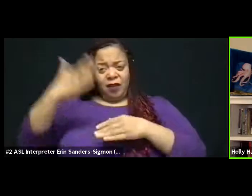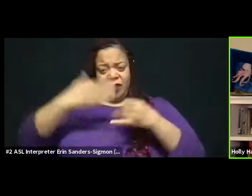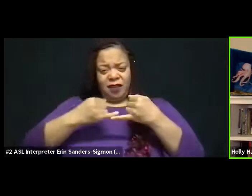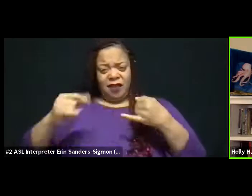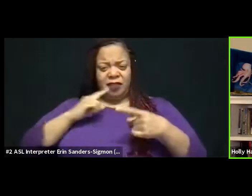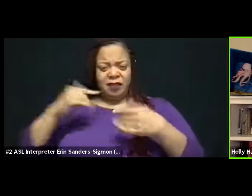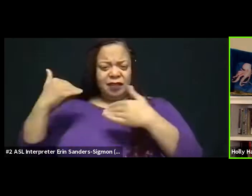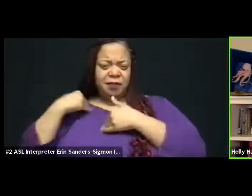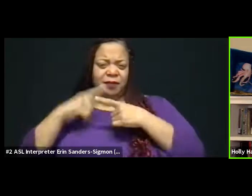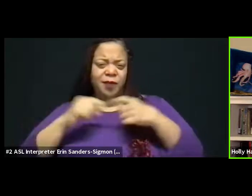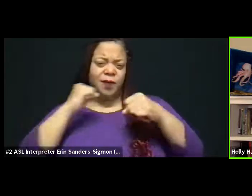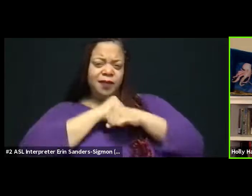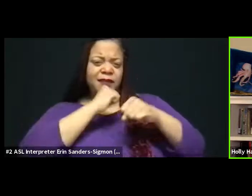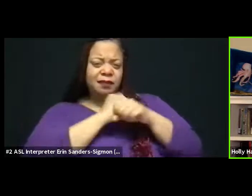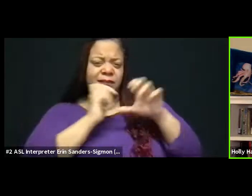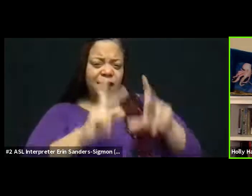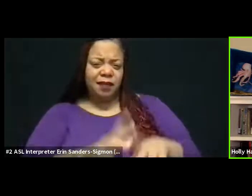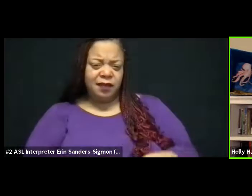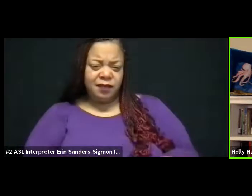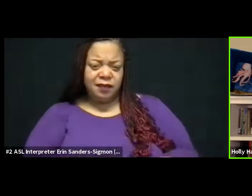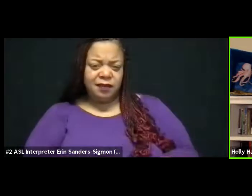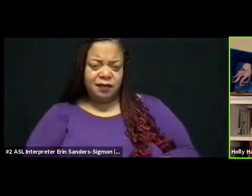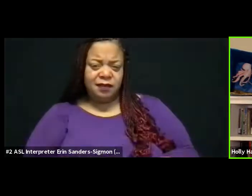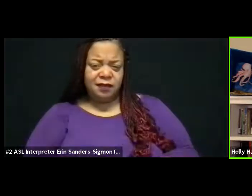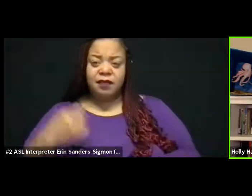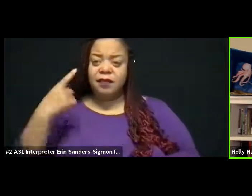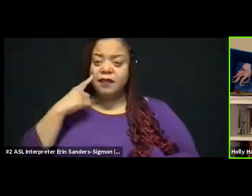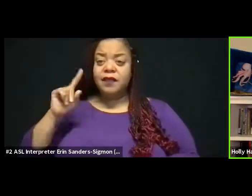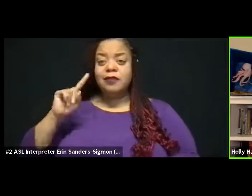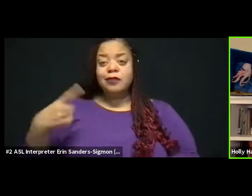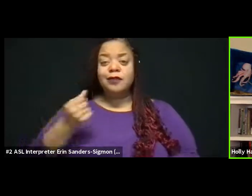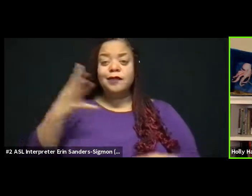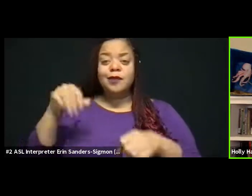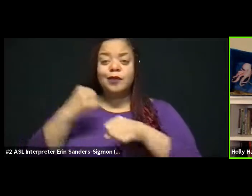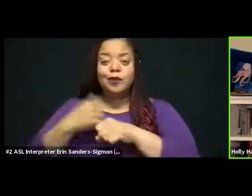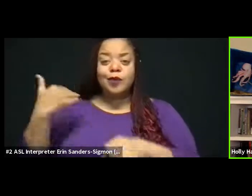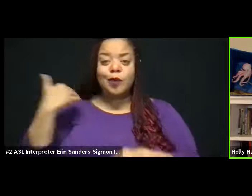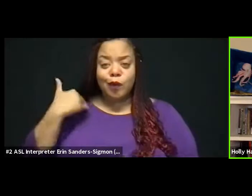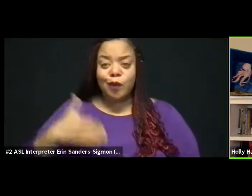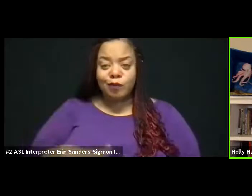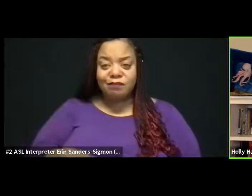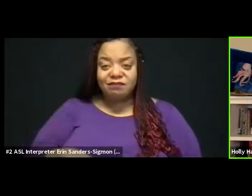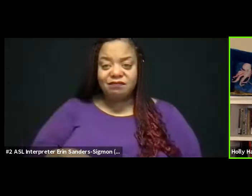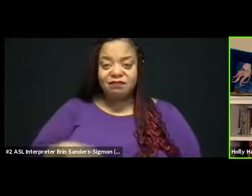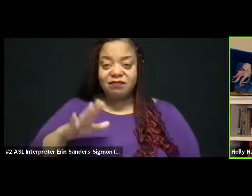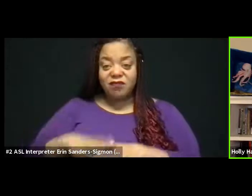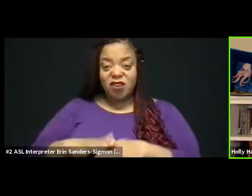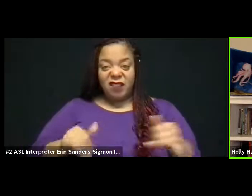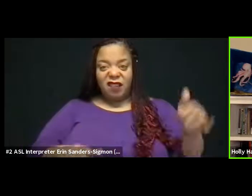And if I think back just a couple of years ago on the heels of Trump's election,